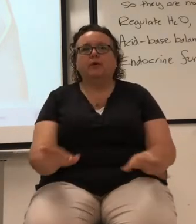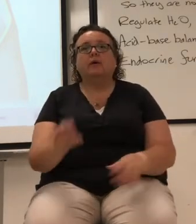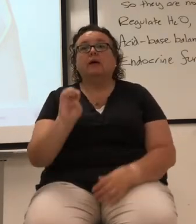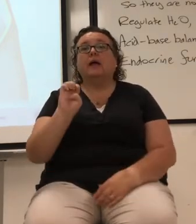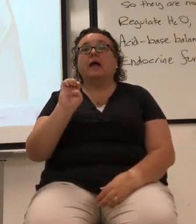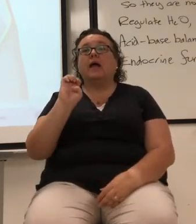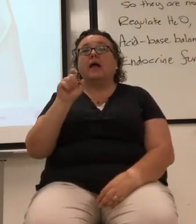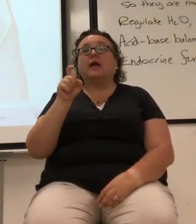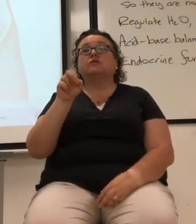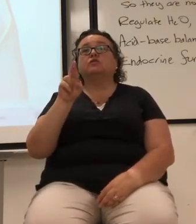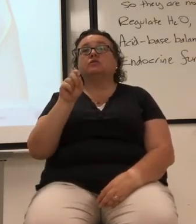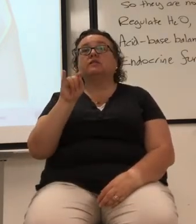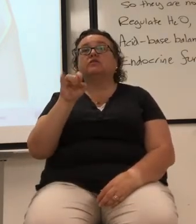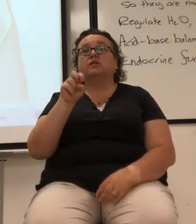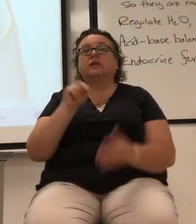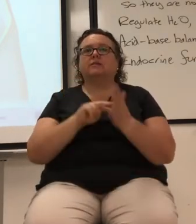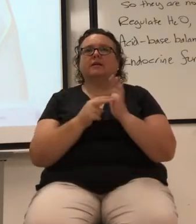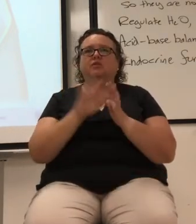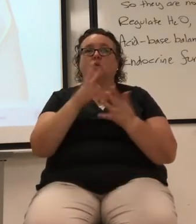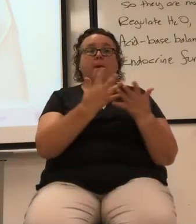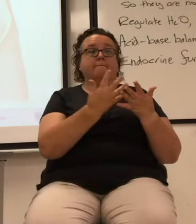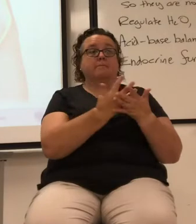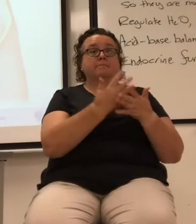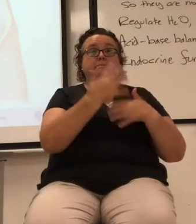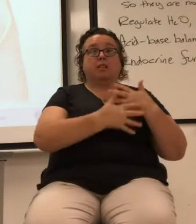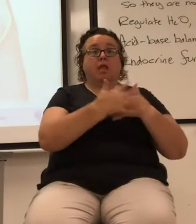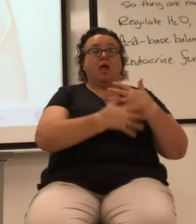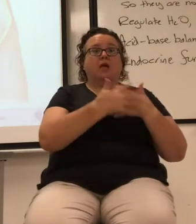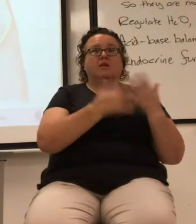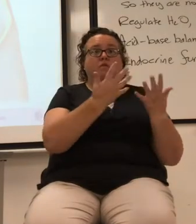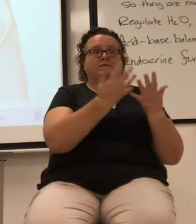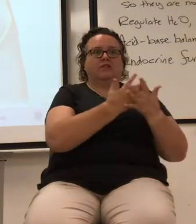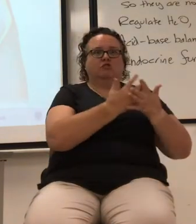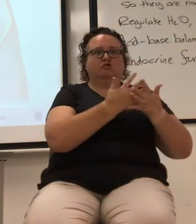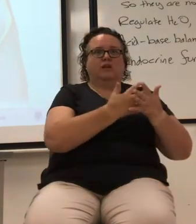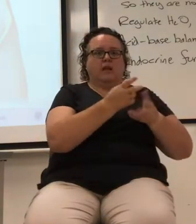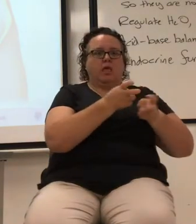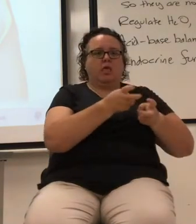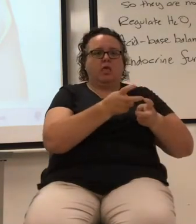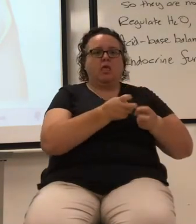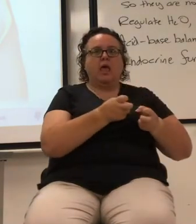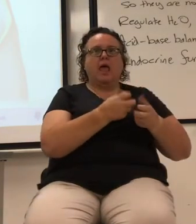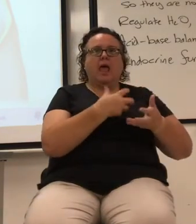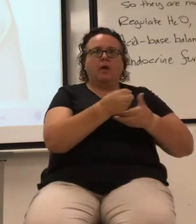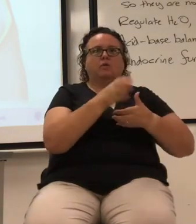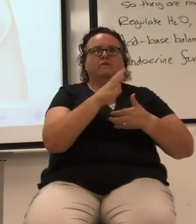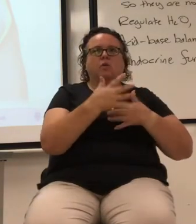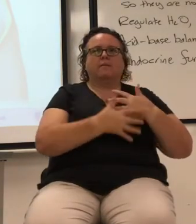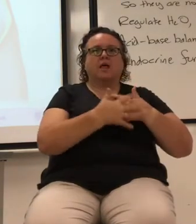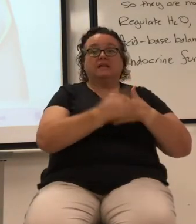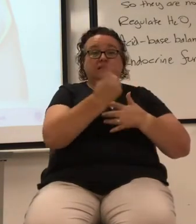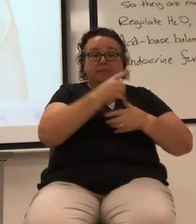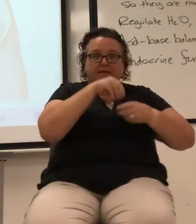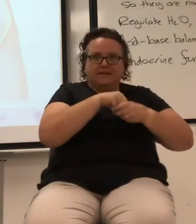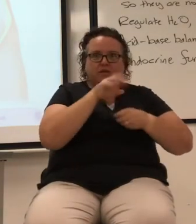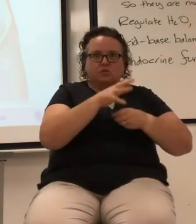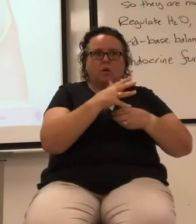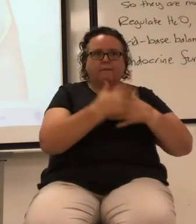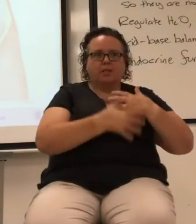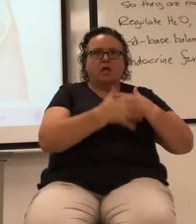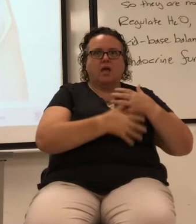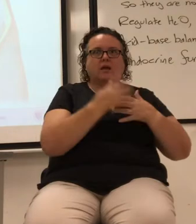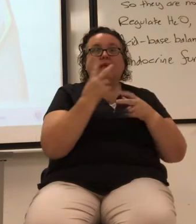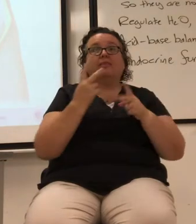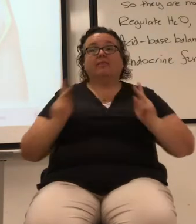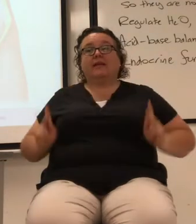Excretion is you filter your blood, you filter it out of your blood. That's excretion. Something is in your bloodstream. The kidneys